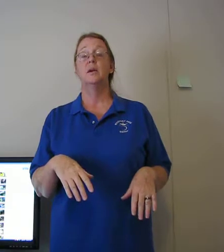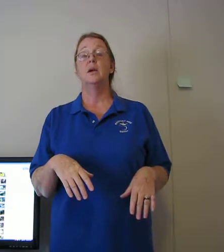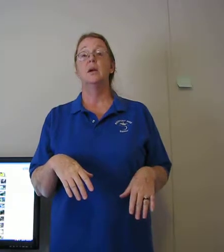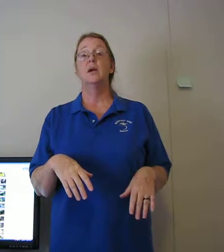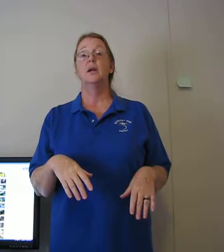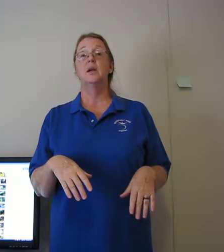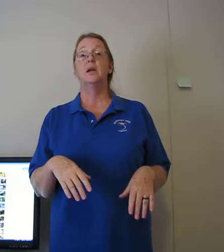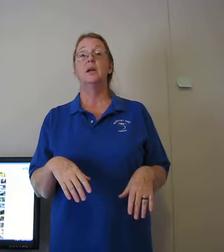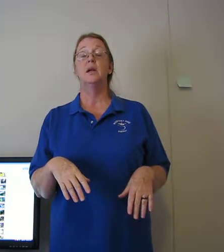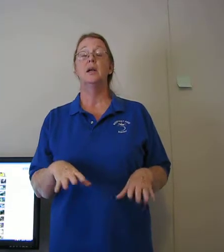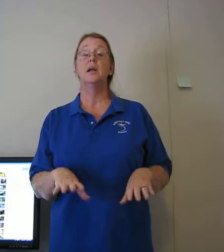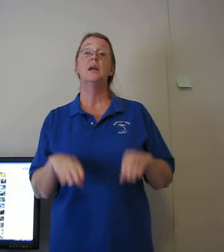1,000 eggs.